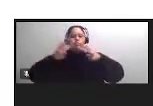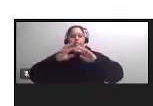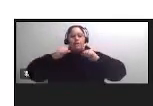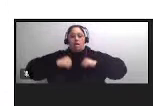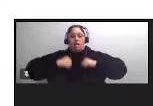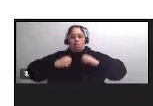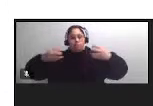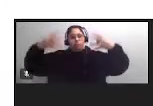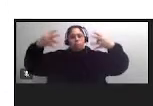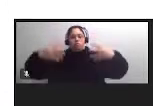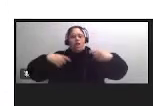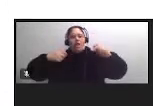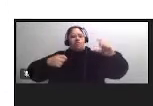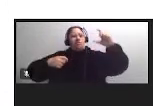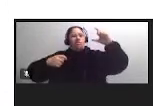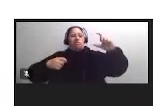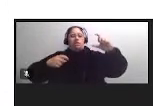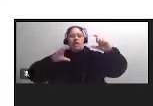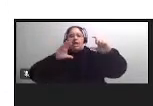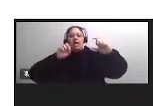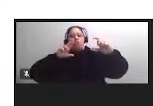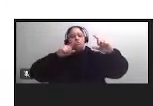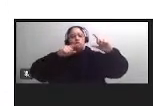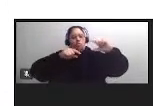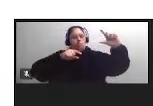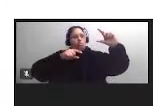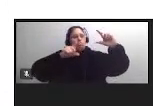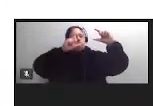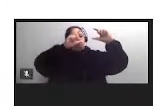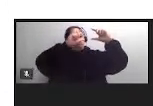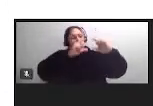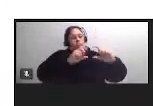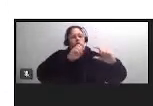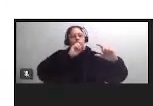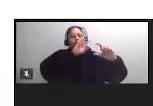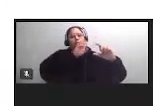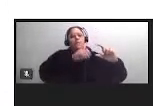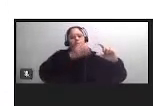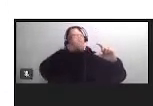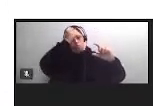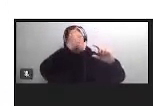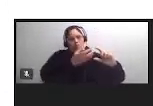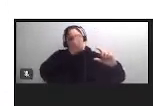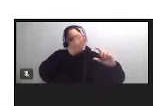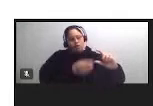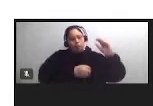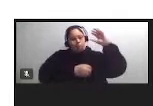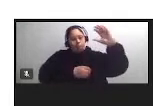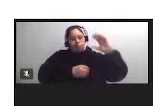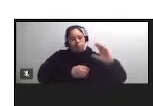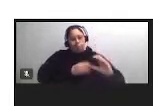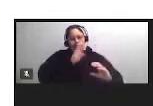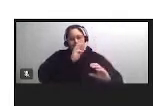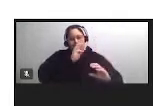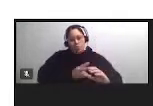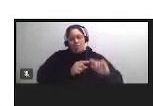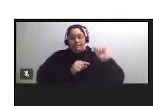a carousel at the top of the page, and we will always put a notification over there, and it will